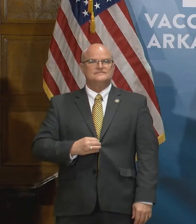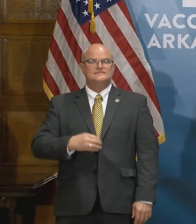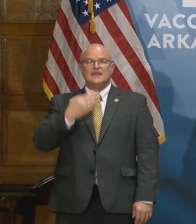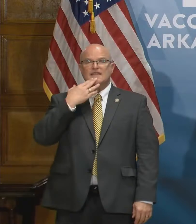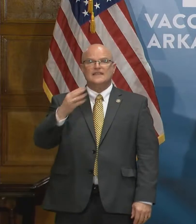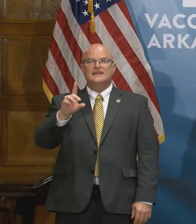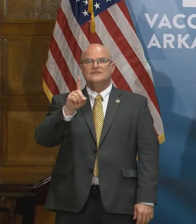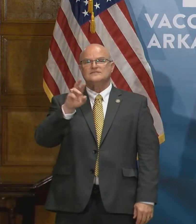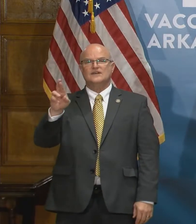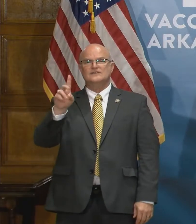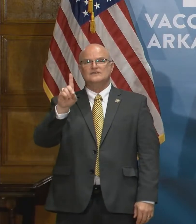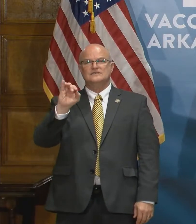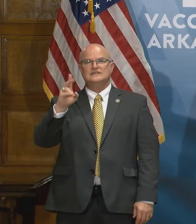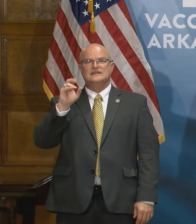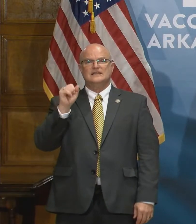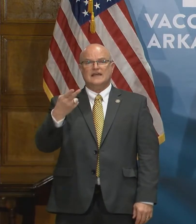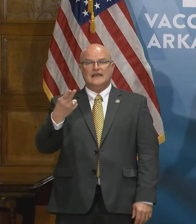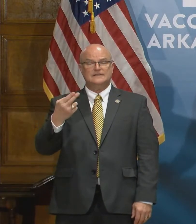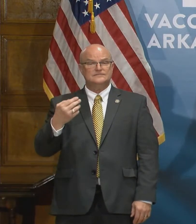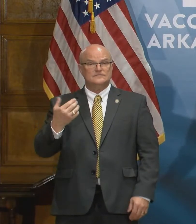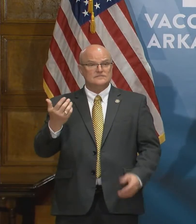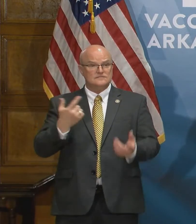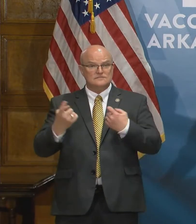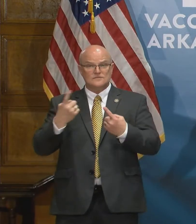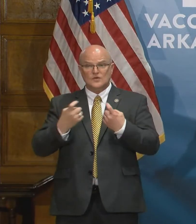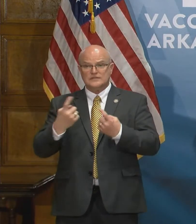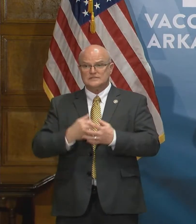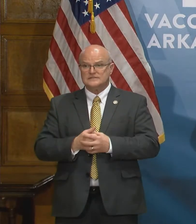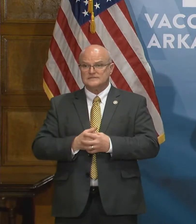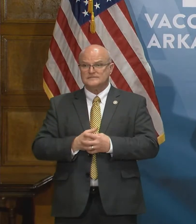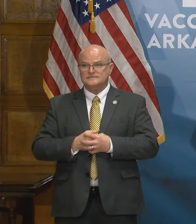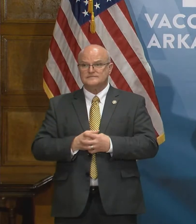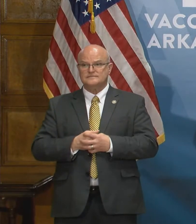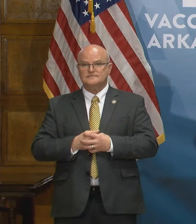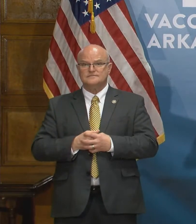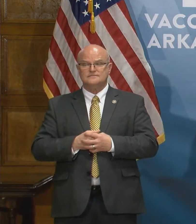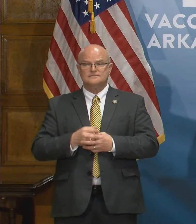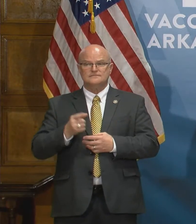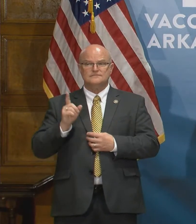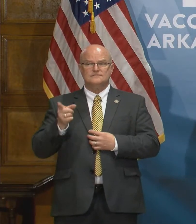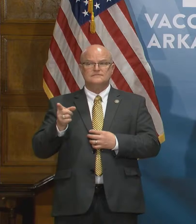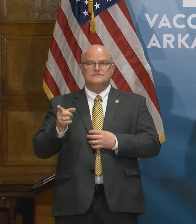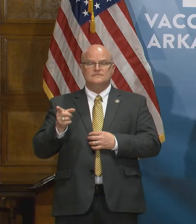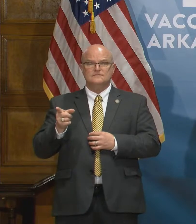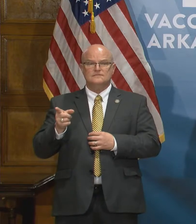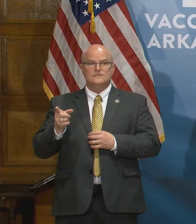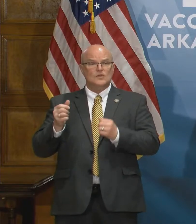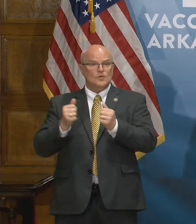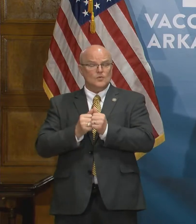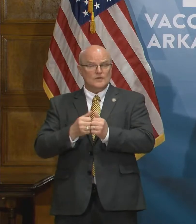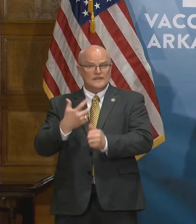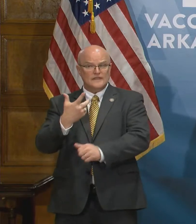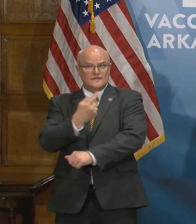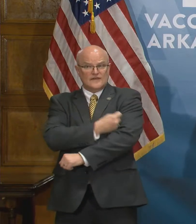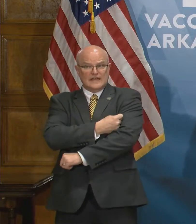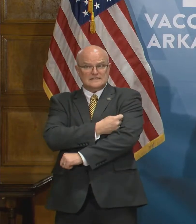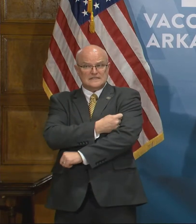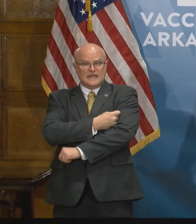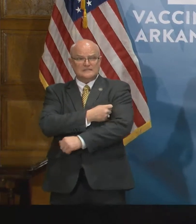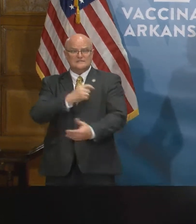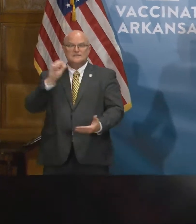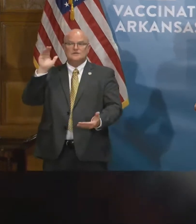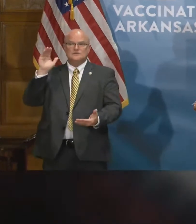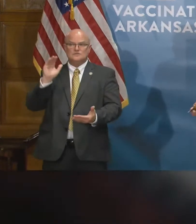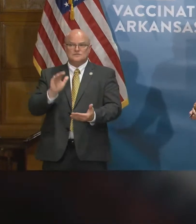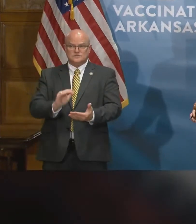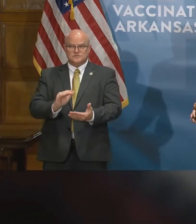Thank you, Dr. Dillehay, and with that, we're happy to take any questions. So with the vaccinations as low as they are